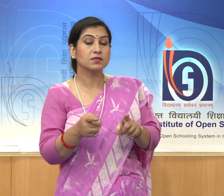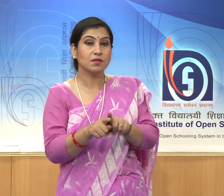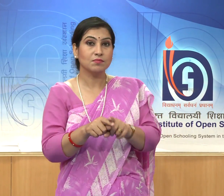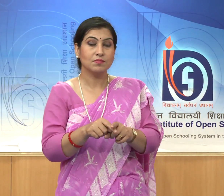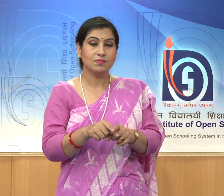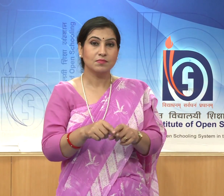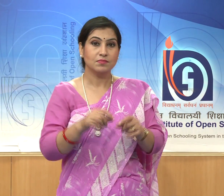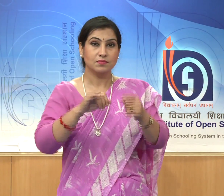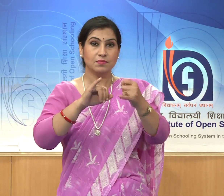sandal paste